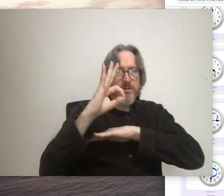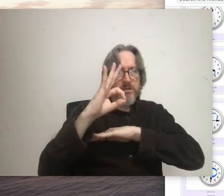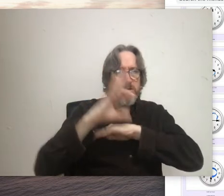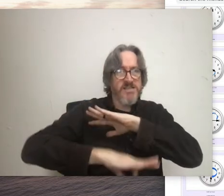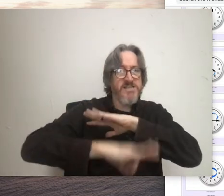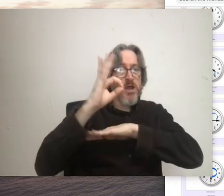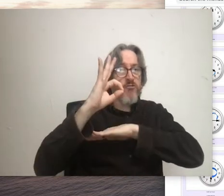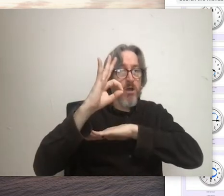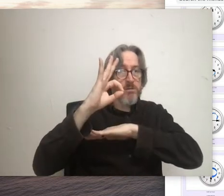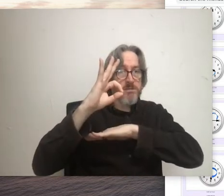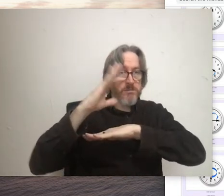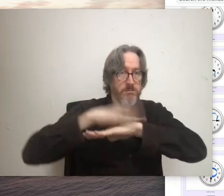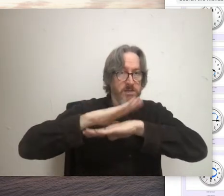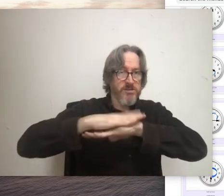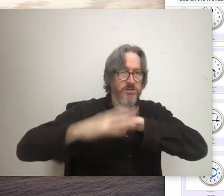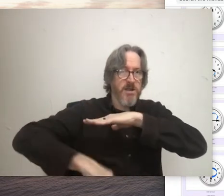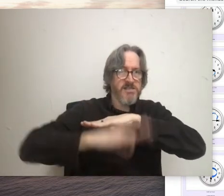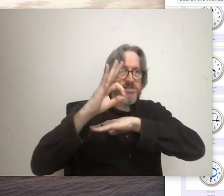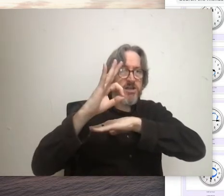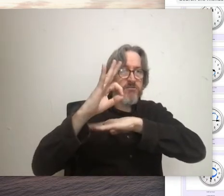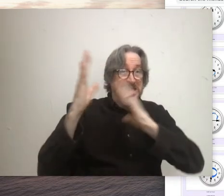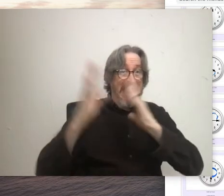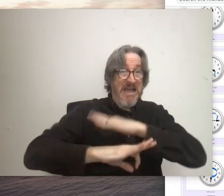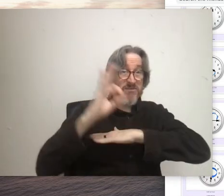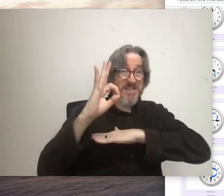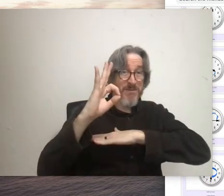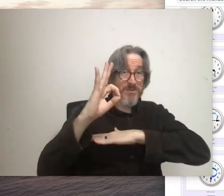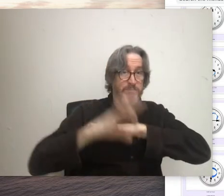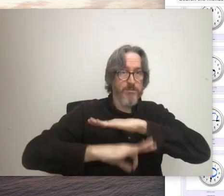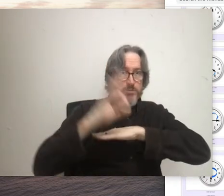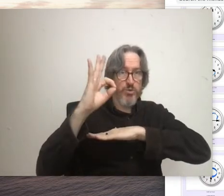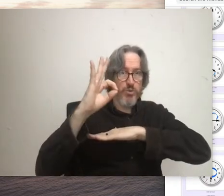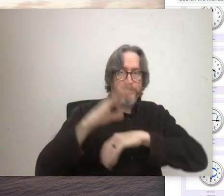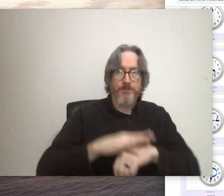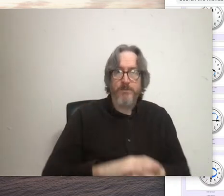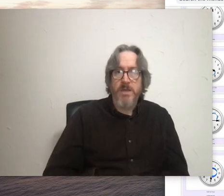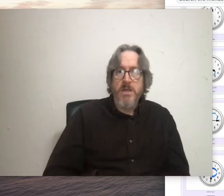Oversleep, the sun rose. Here's the horizon, the sun rose. I overslept.